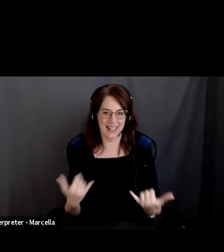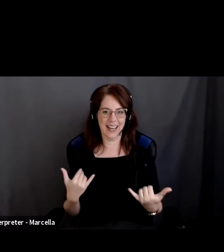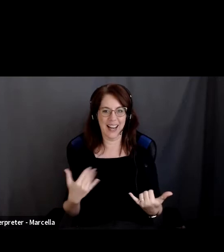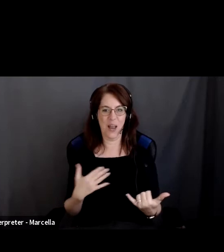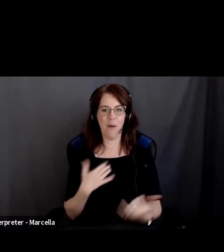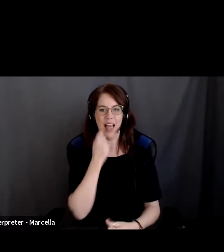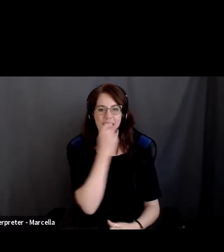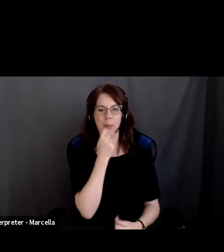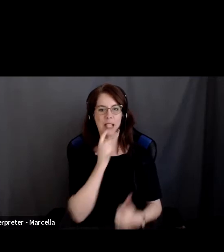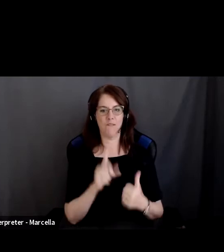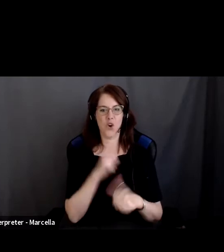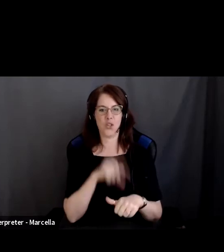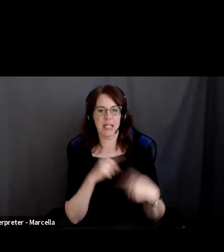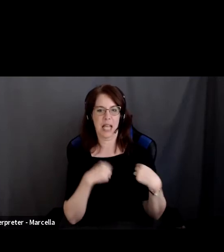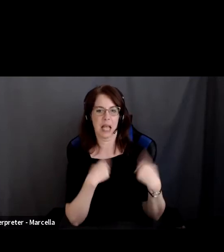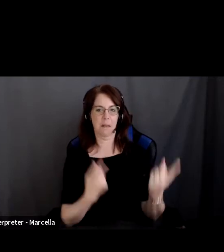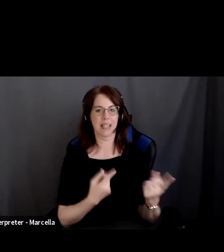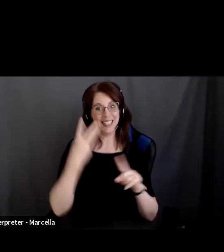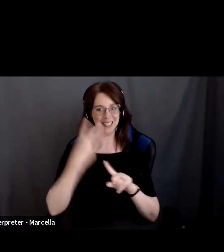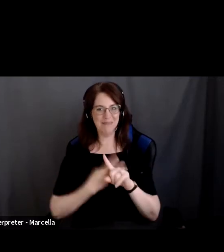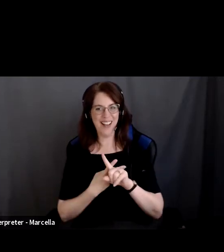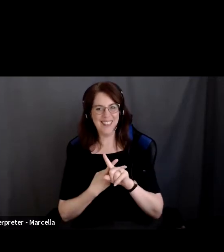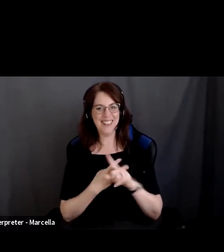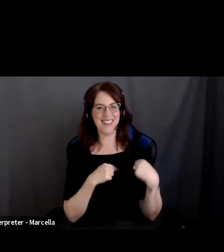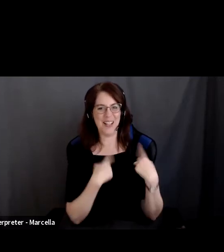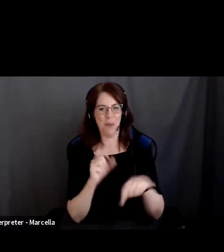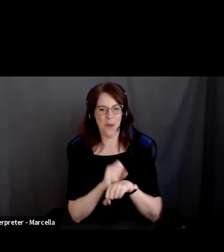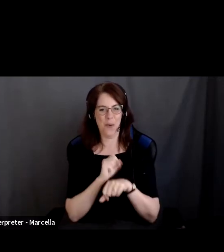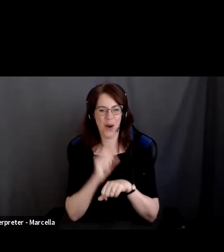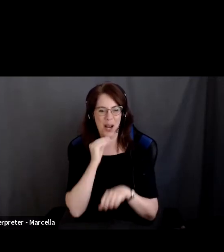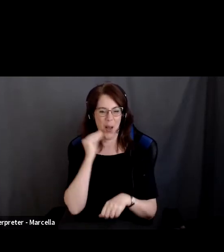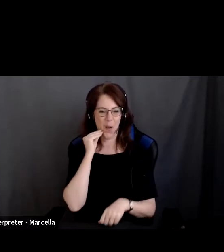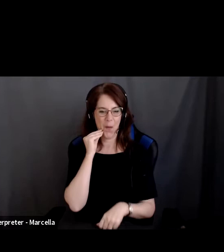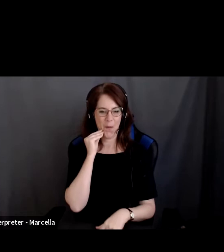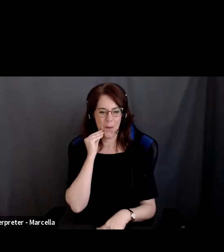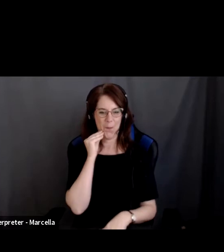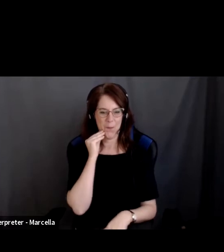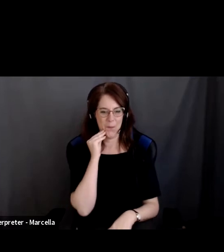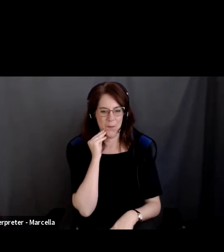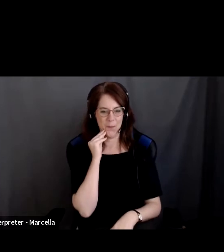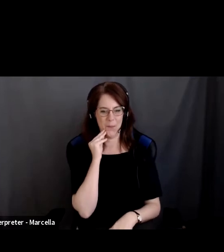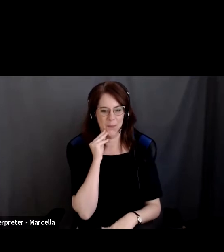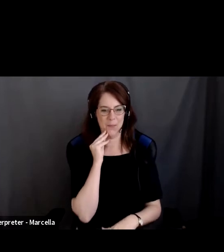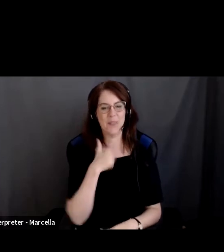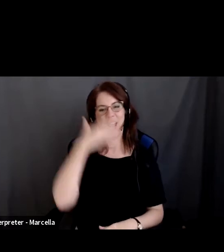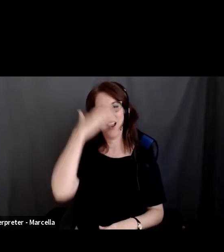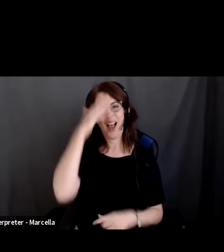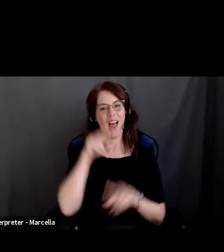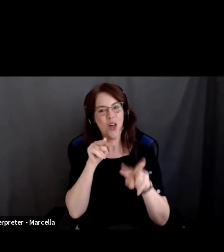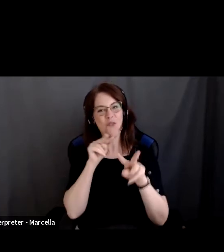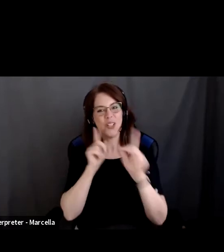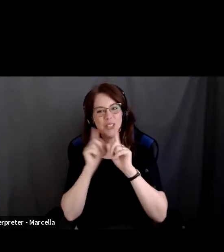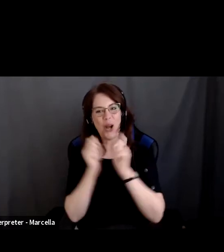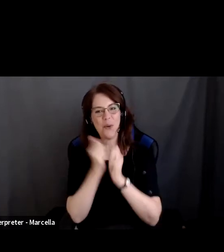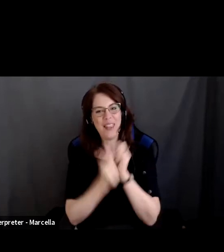lipstick for the first time in probably about 6 months since we've been working from home. I look forward to talking with everyone and answering